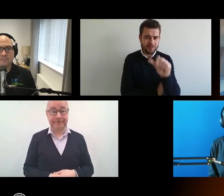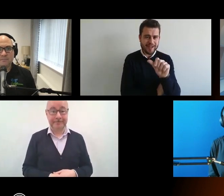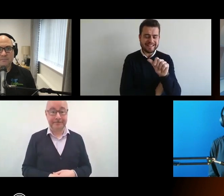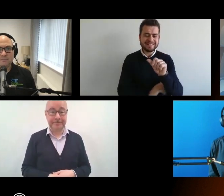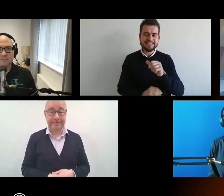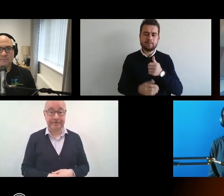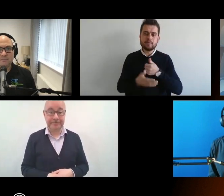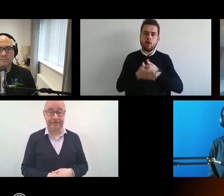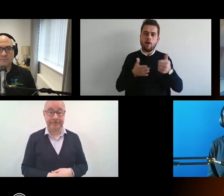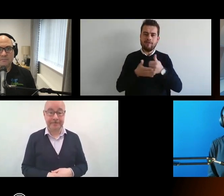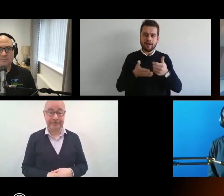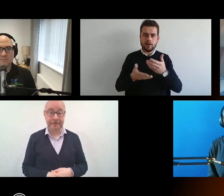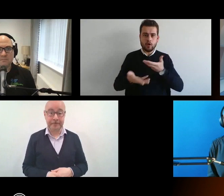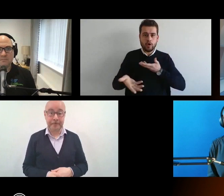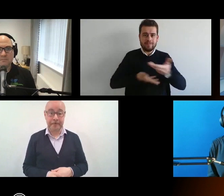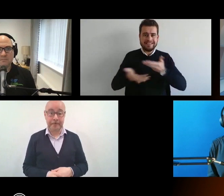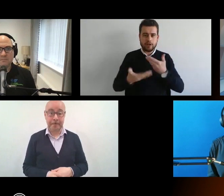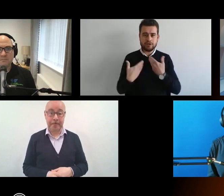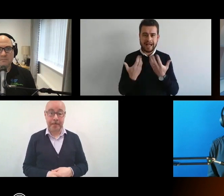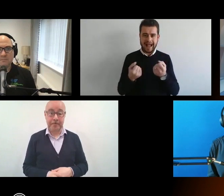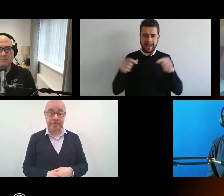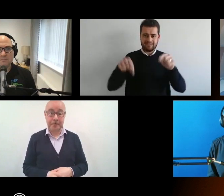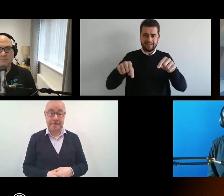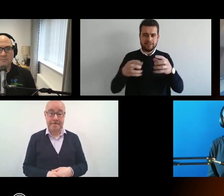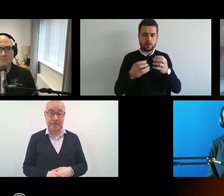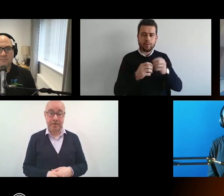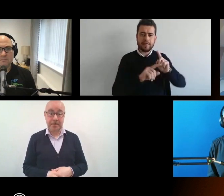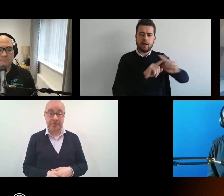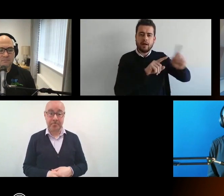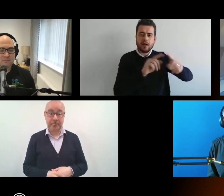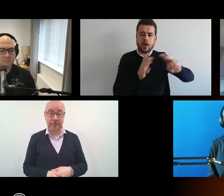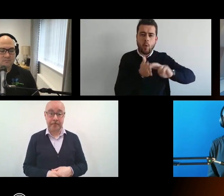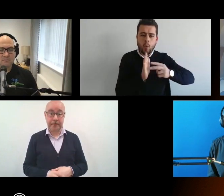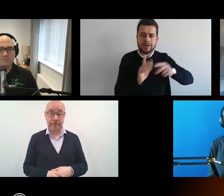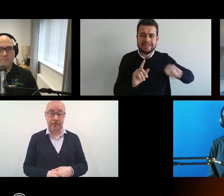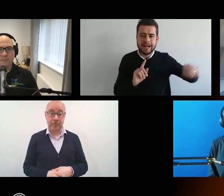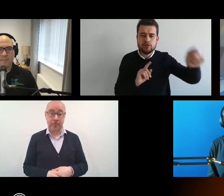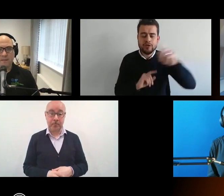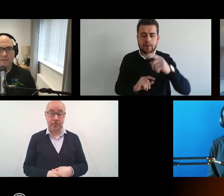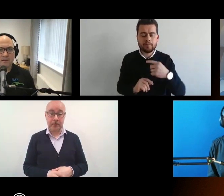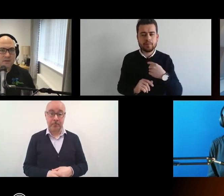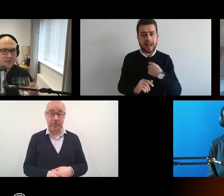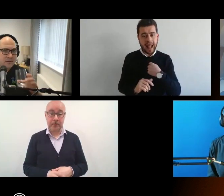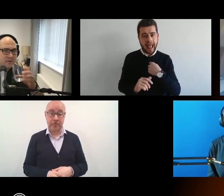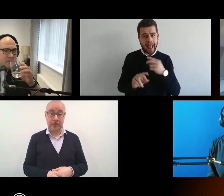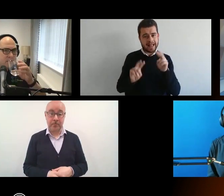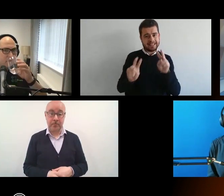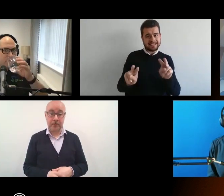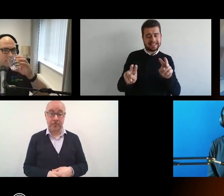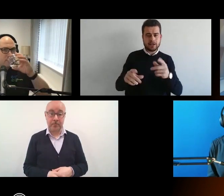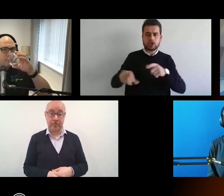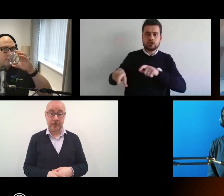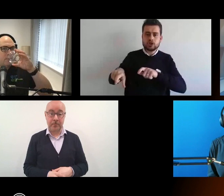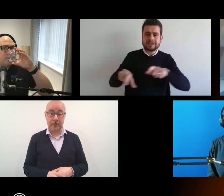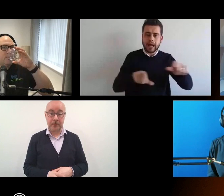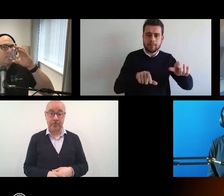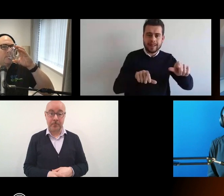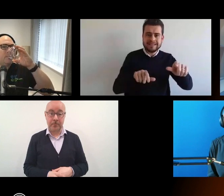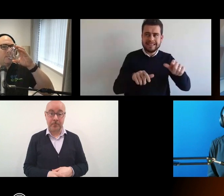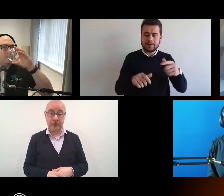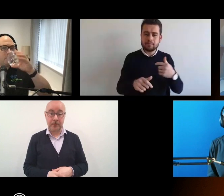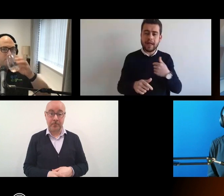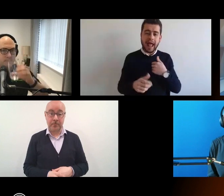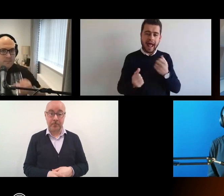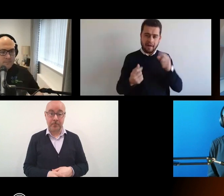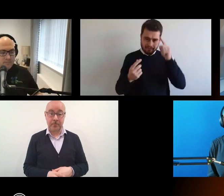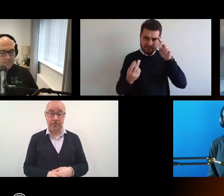You're absolutely right, James. Quite often, the conversation we have with other organisations, I